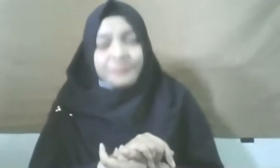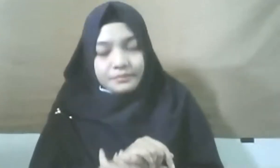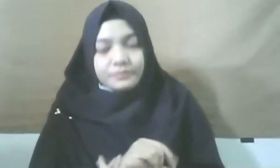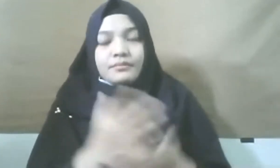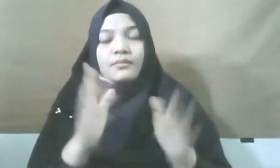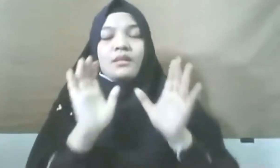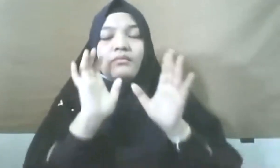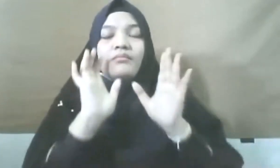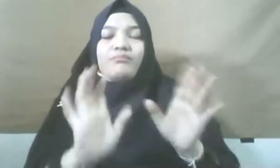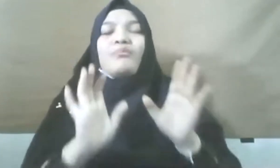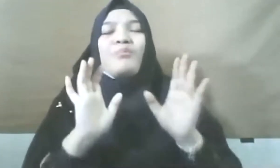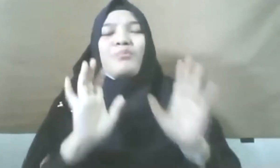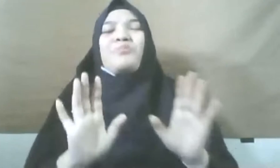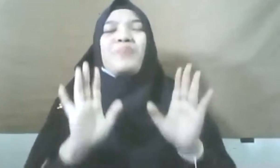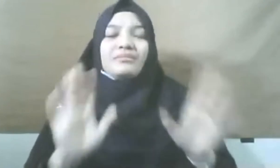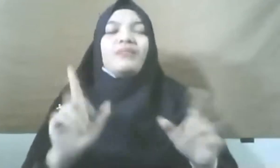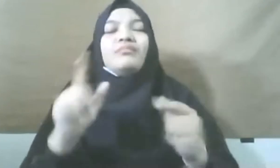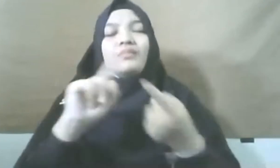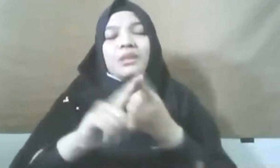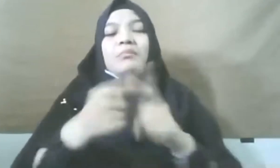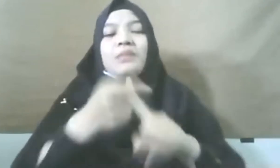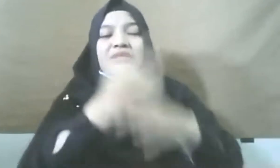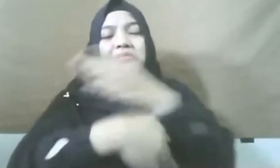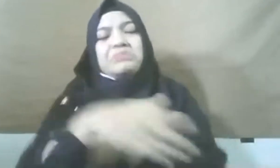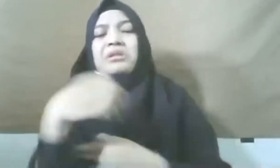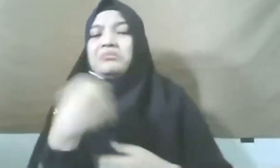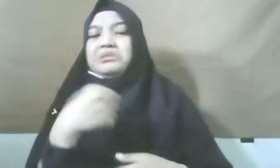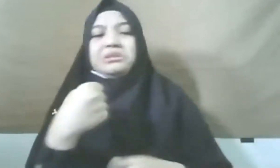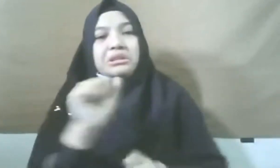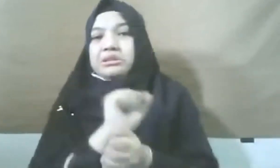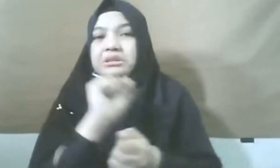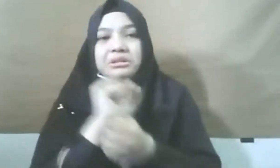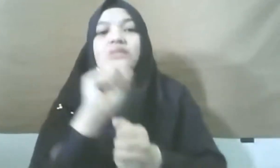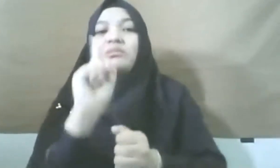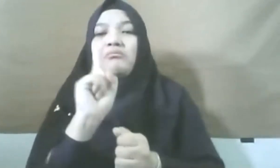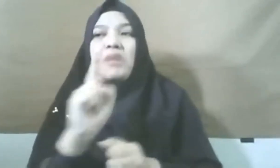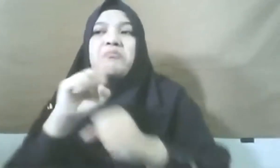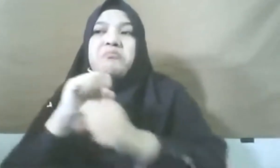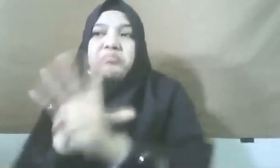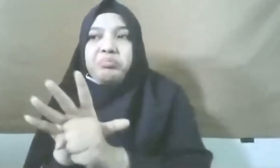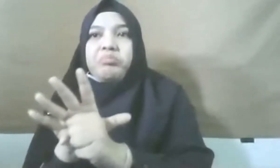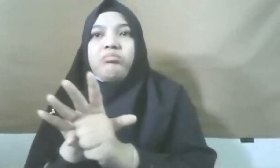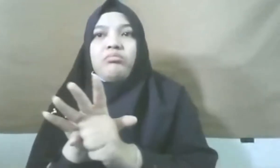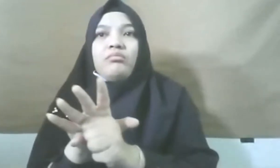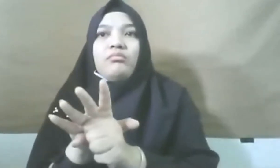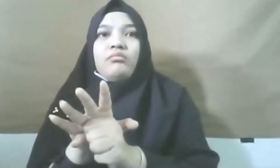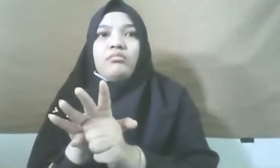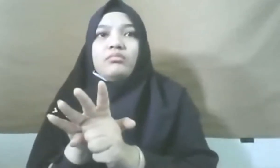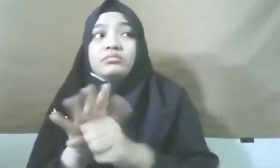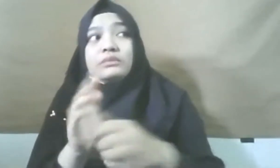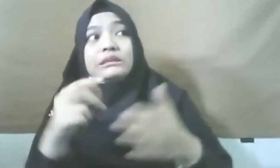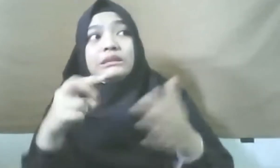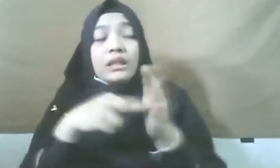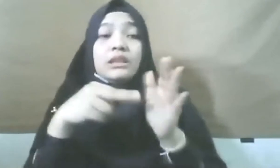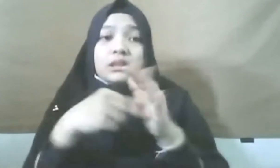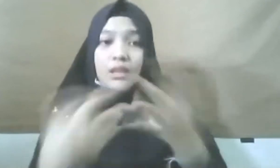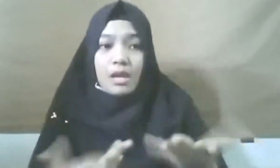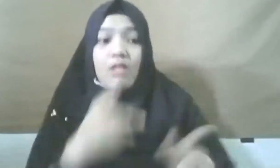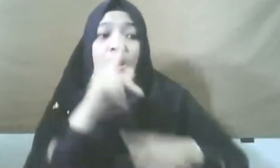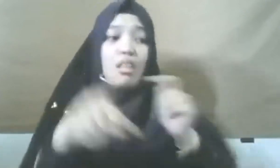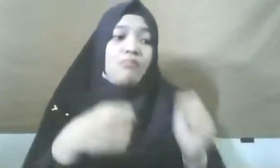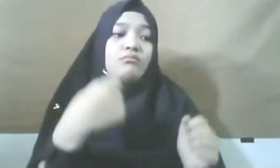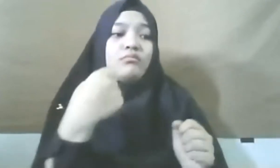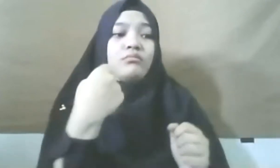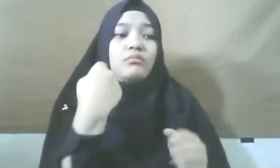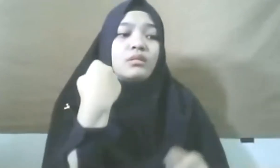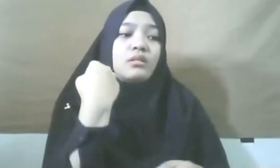the lack of access in terms of their mobilities. And so that means if they can't go to work, then mean that won't be able to